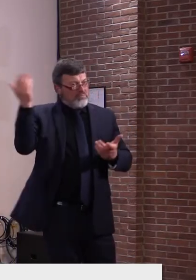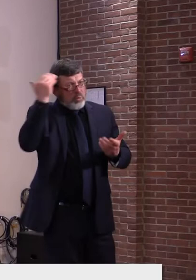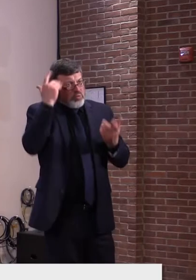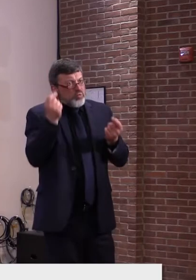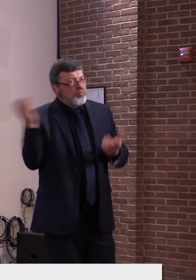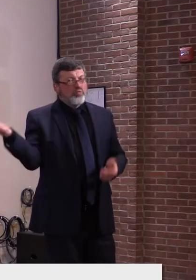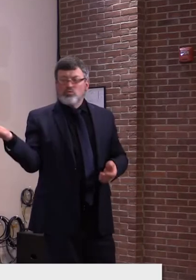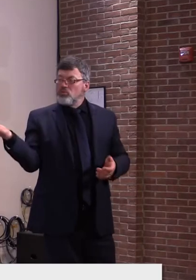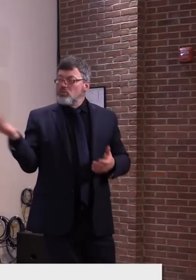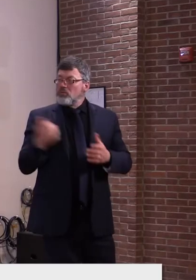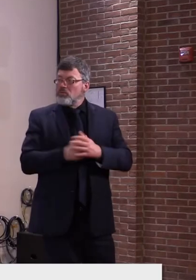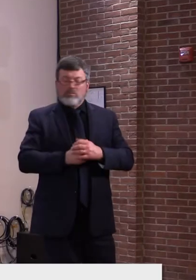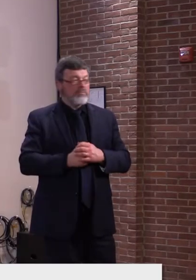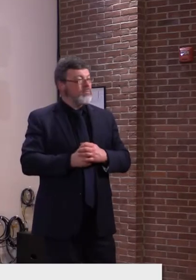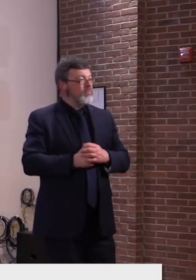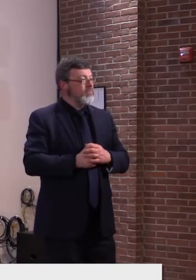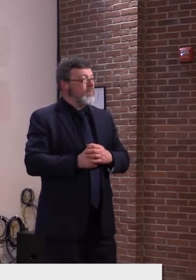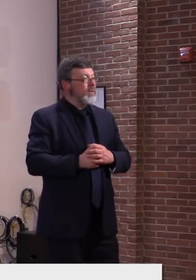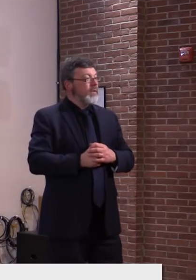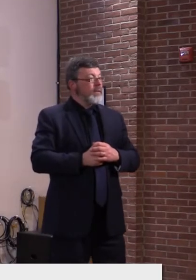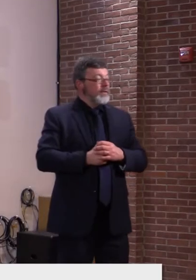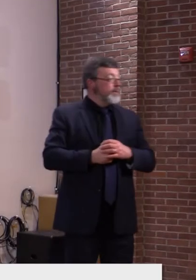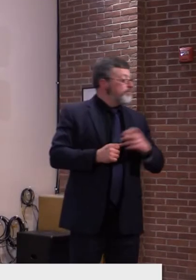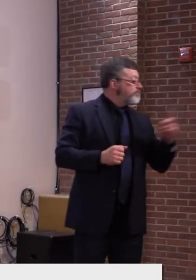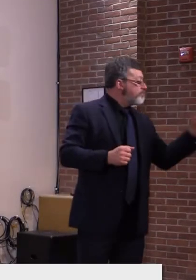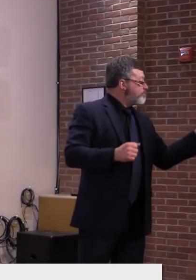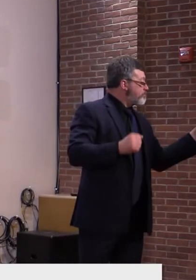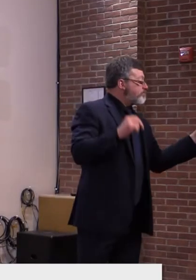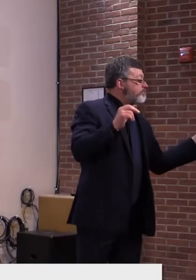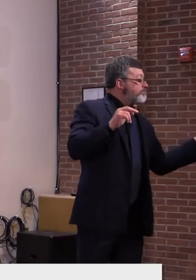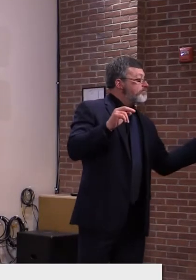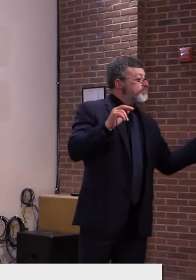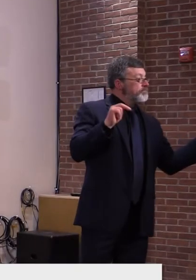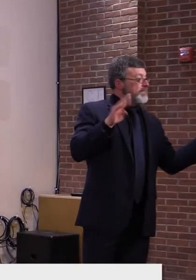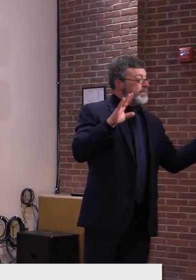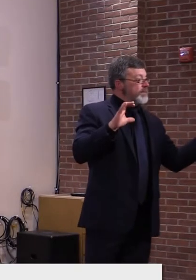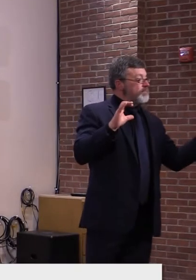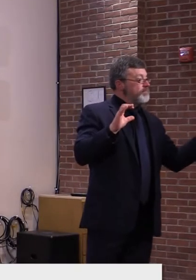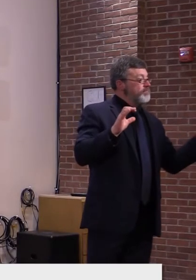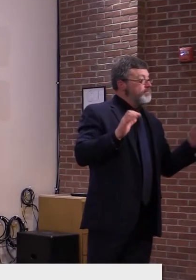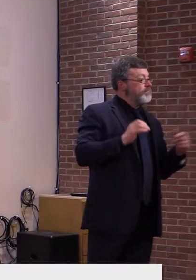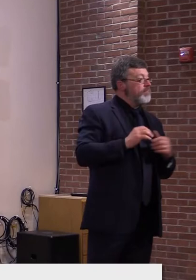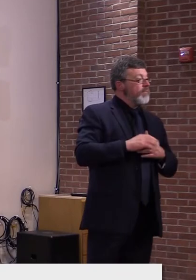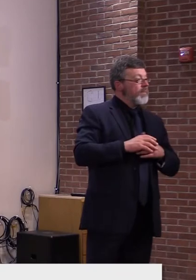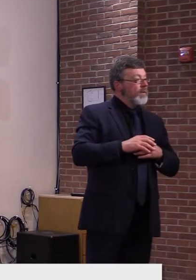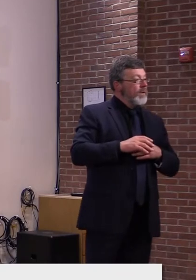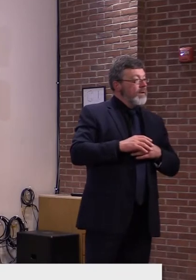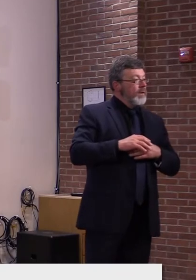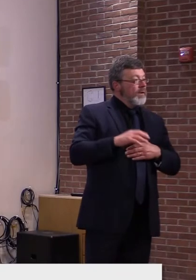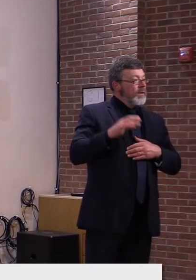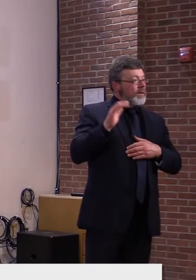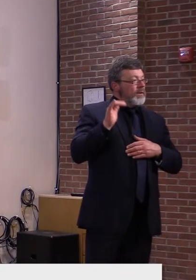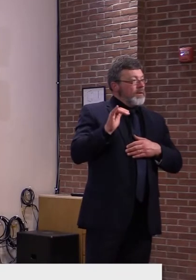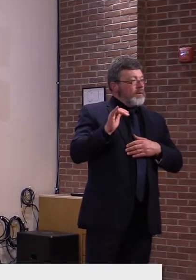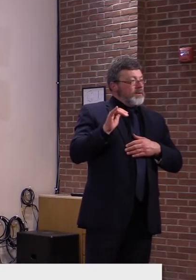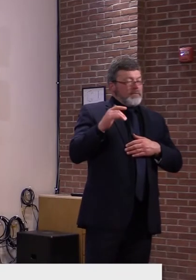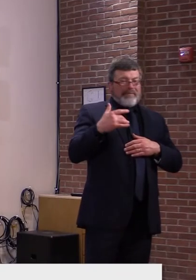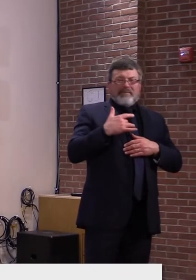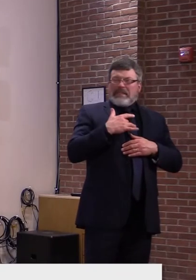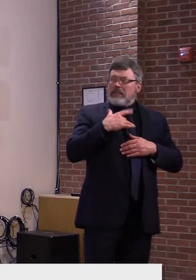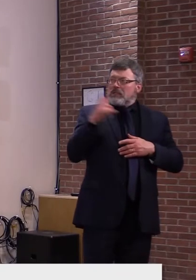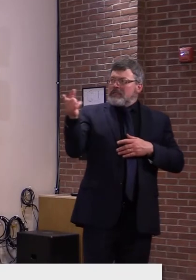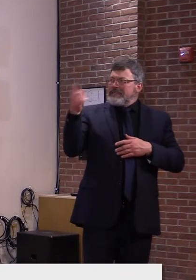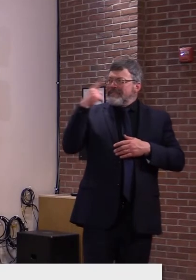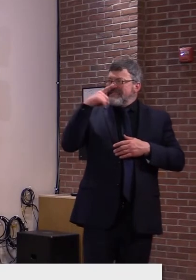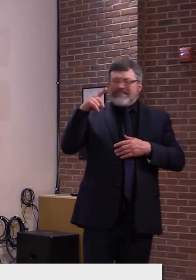Governor, there'll be a question for you about the slides that are online, the modeling slides for this week. Correct me if